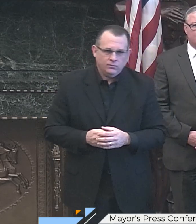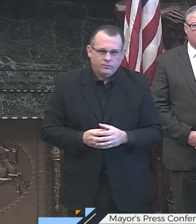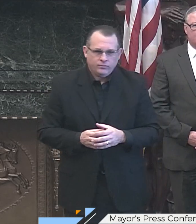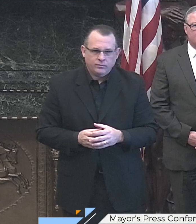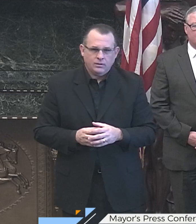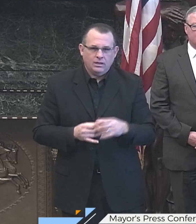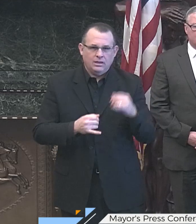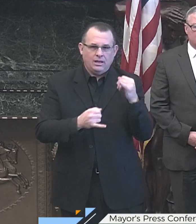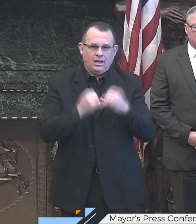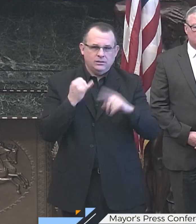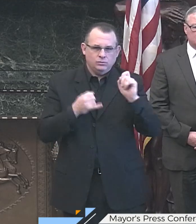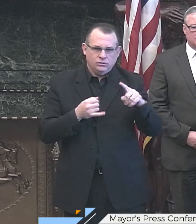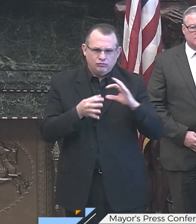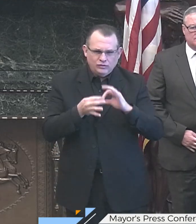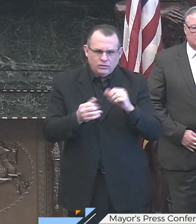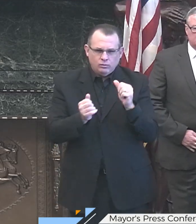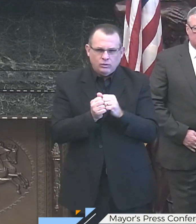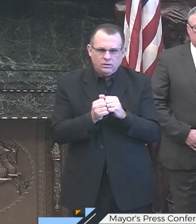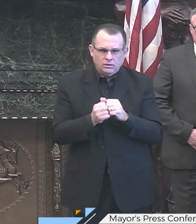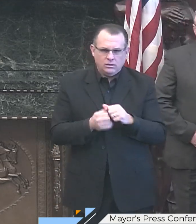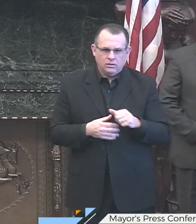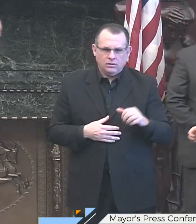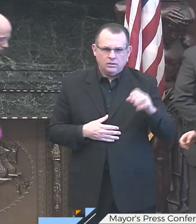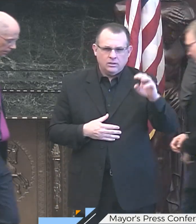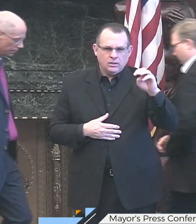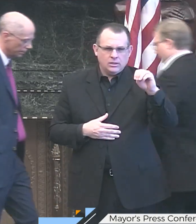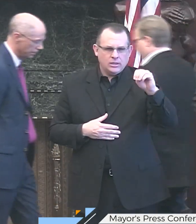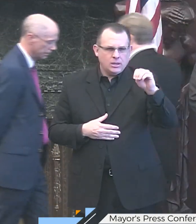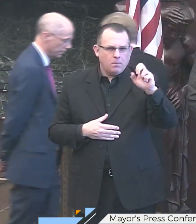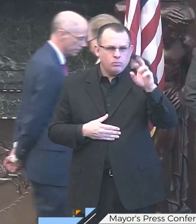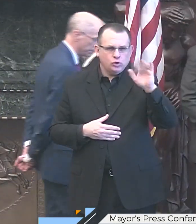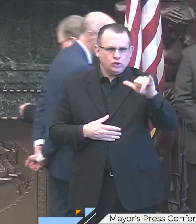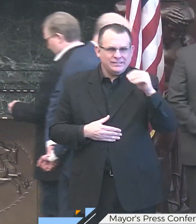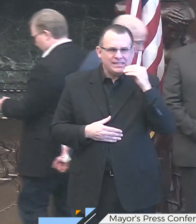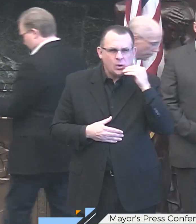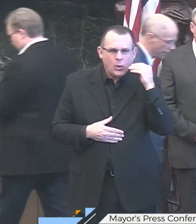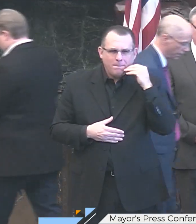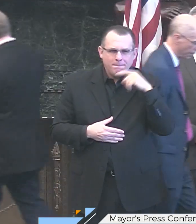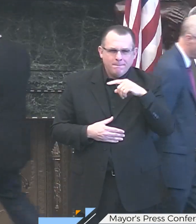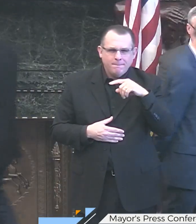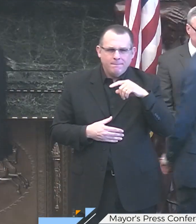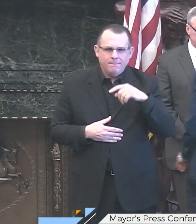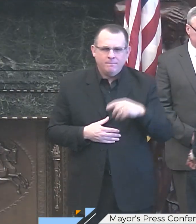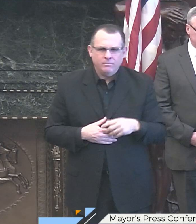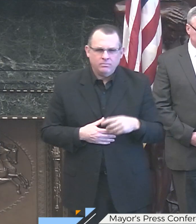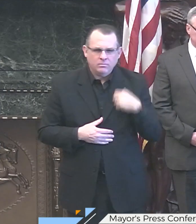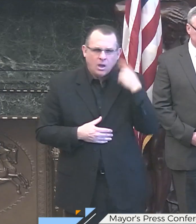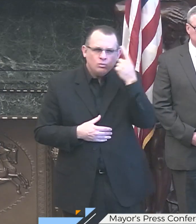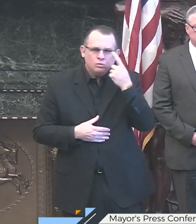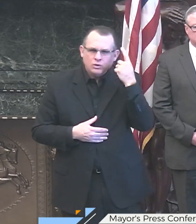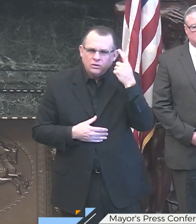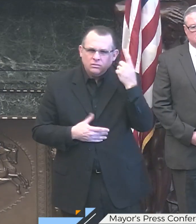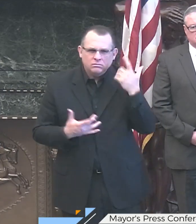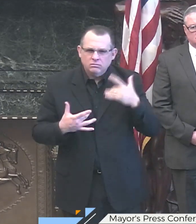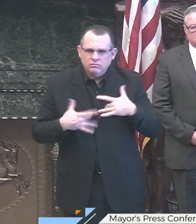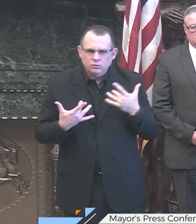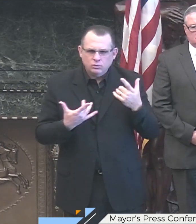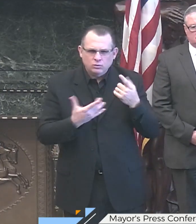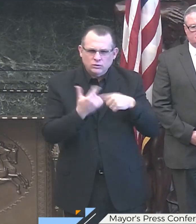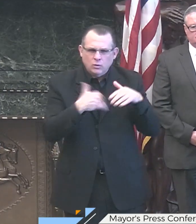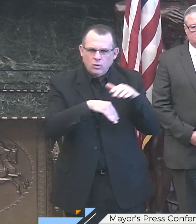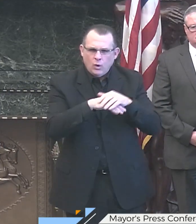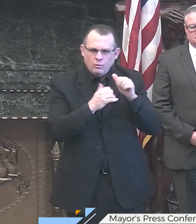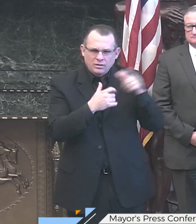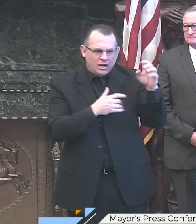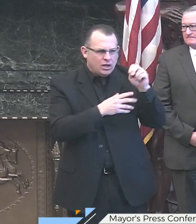was about nursing homes and the second death that's involving a nursing home in the city. Could you guys, or maybe Dr. Farley could go into more detail